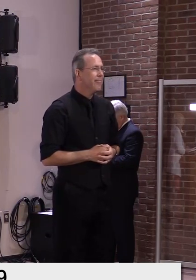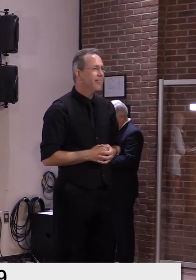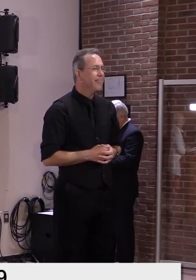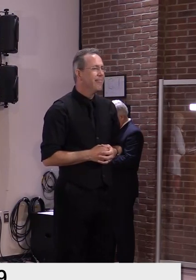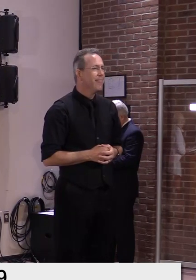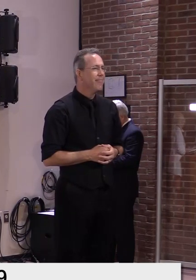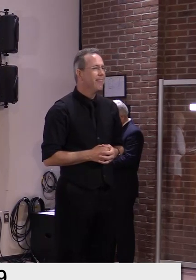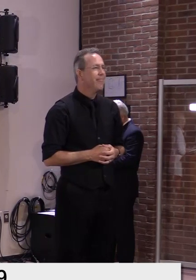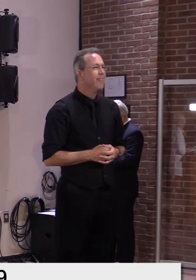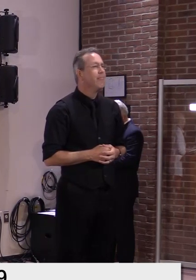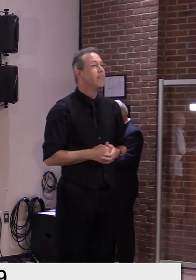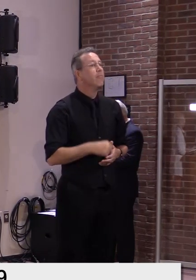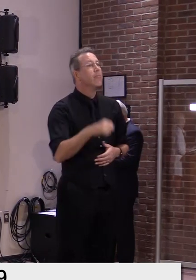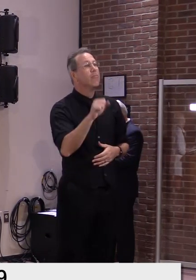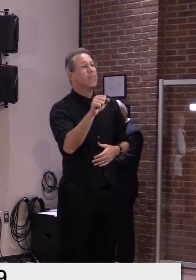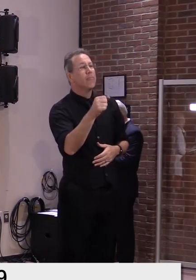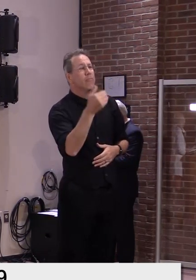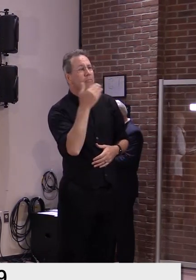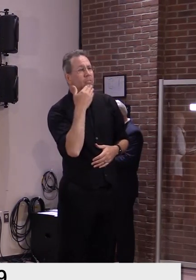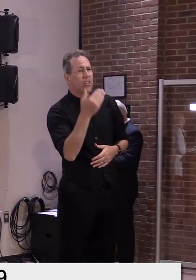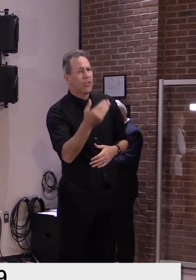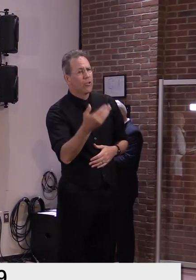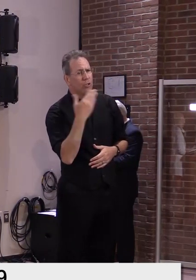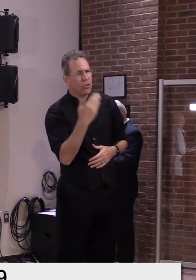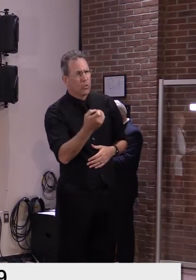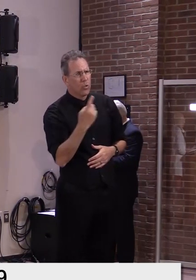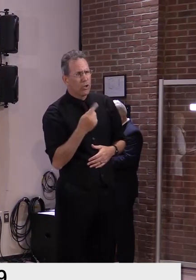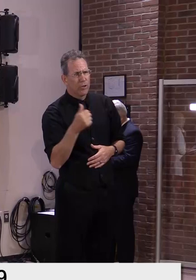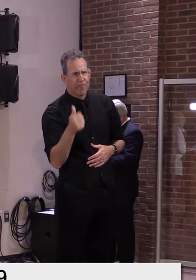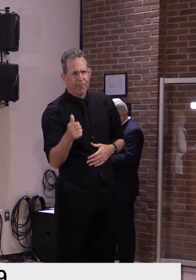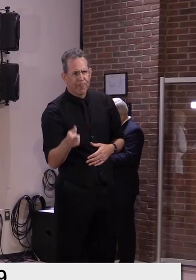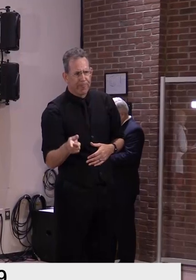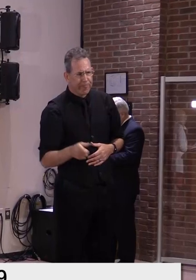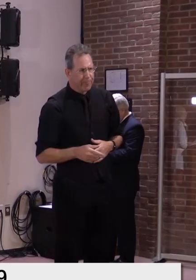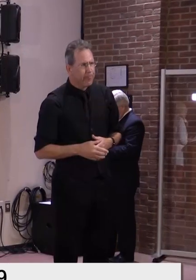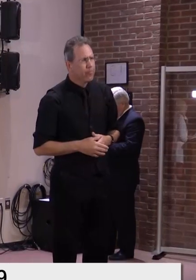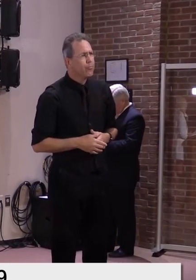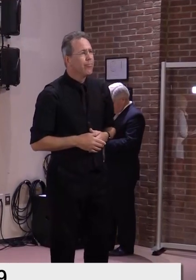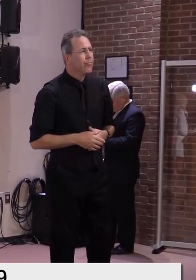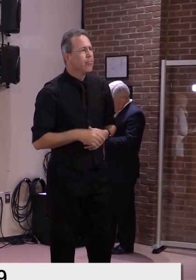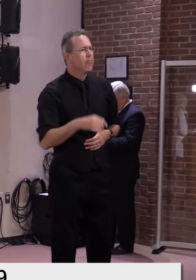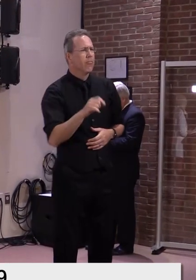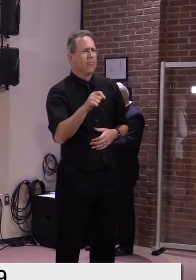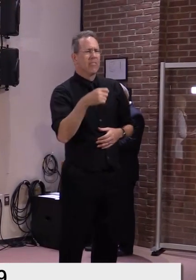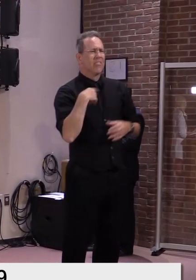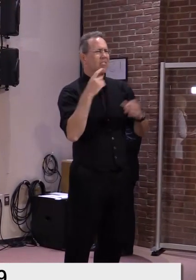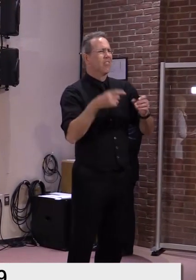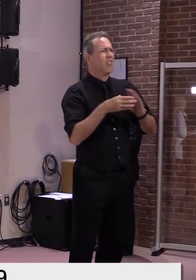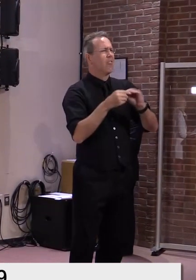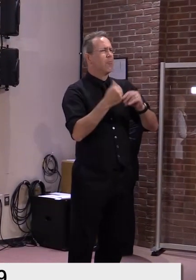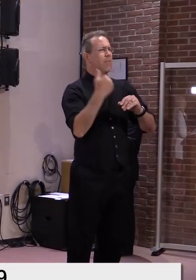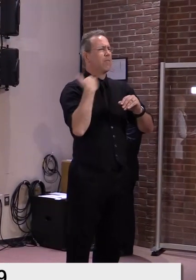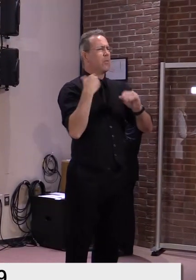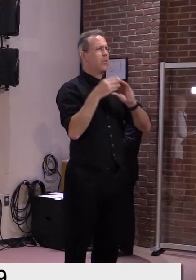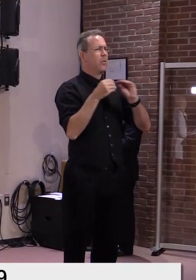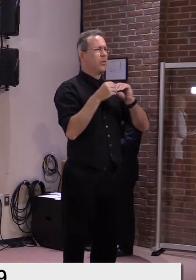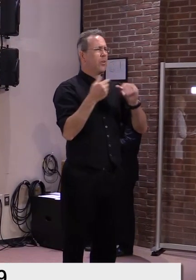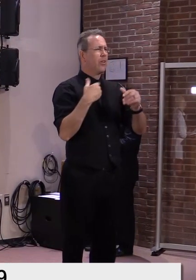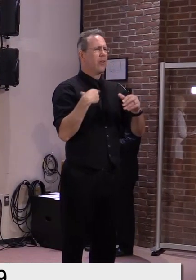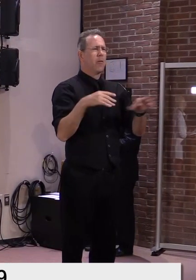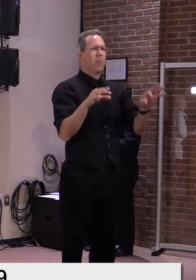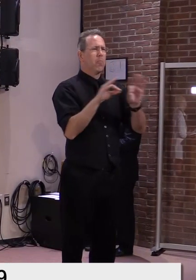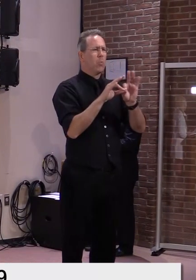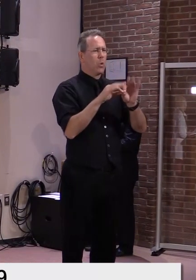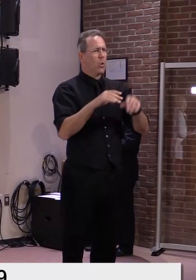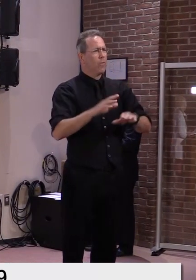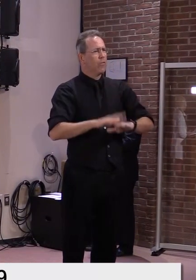Yes, thank you for that great question. Certainly, as I've articulated, the importance of connection and community